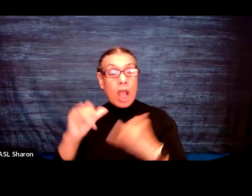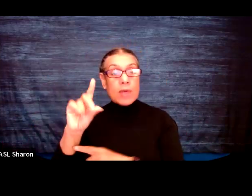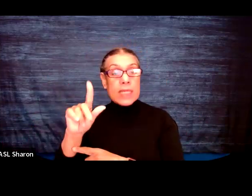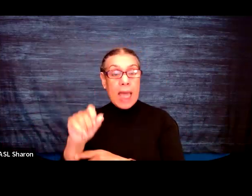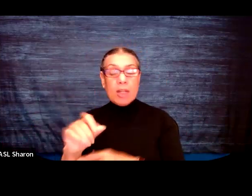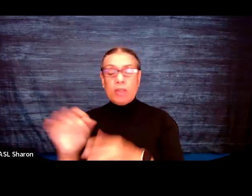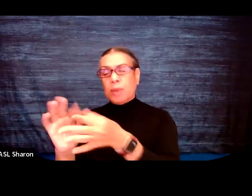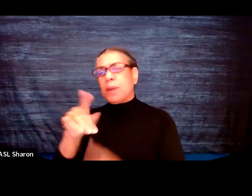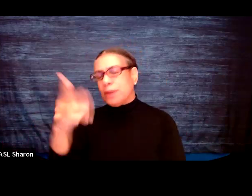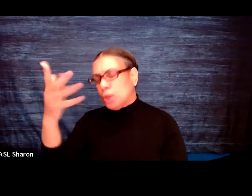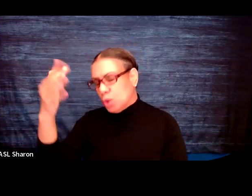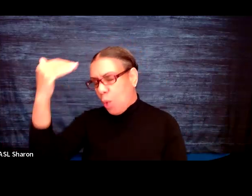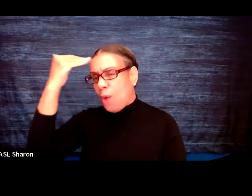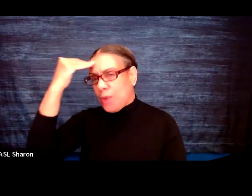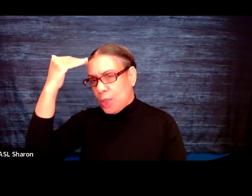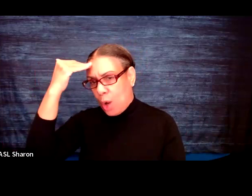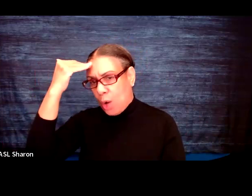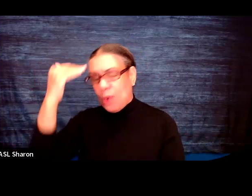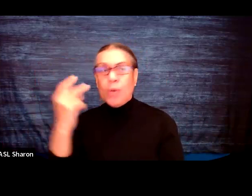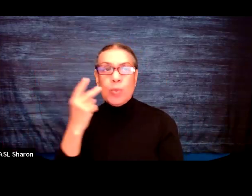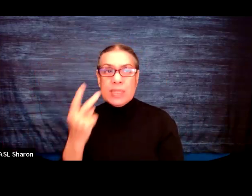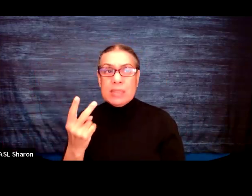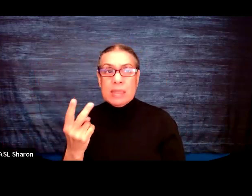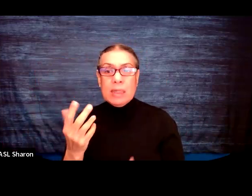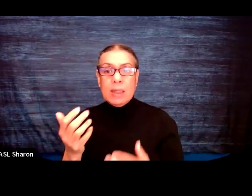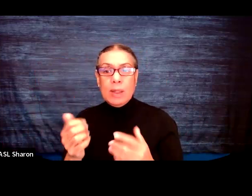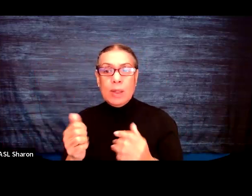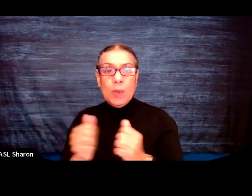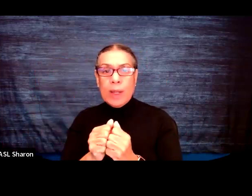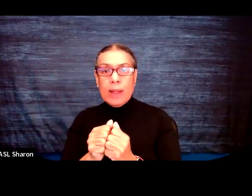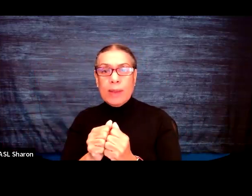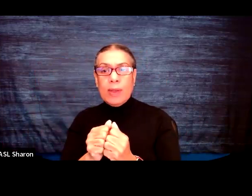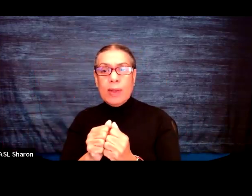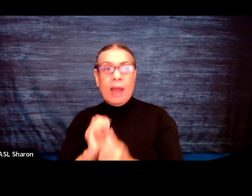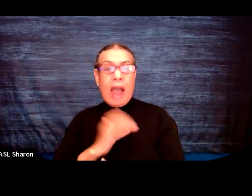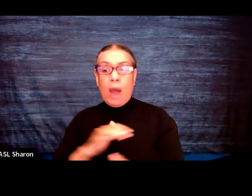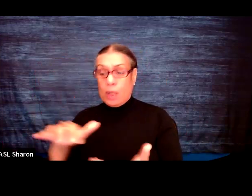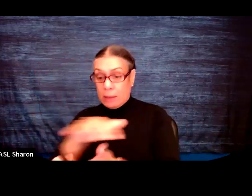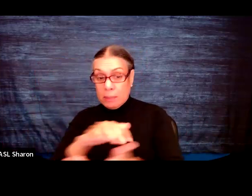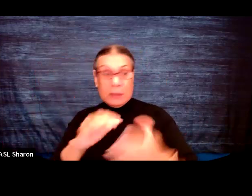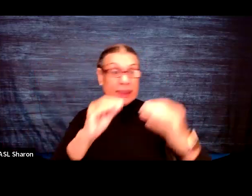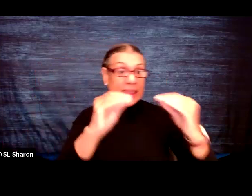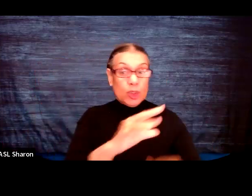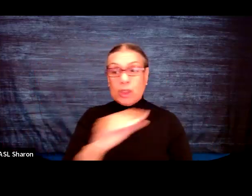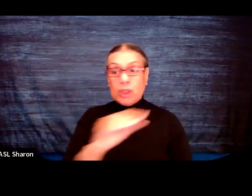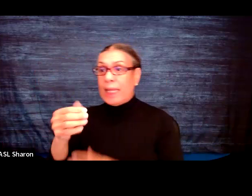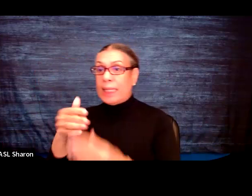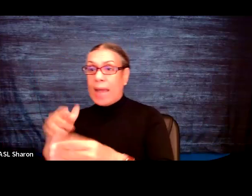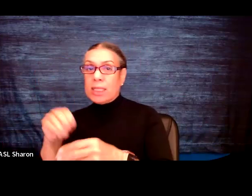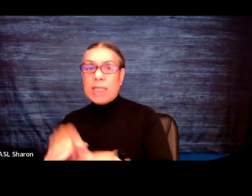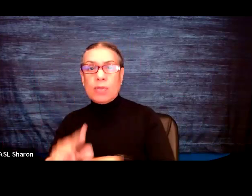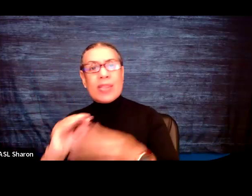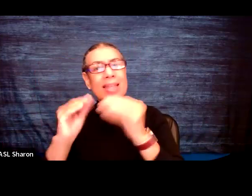and you know it very well, as we have seen, even with the combining of our guidance counselors and our educators, we have seen this